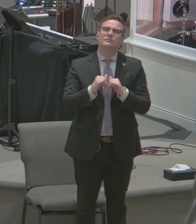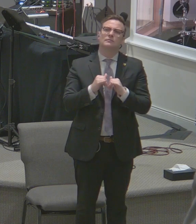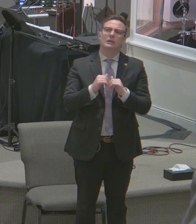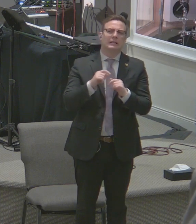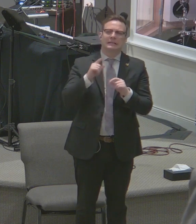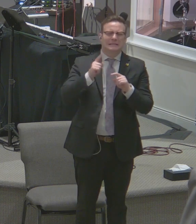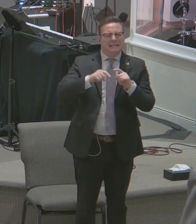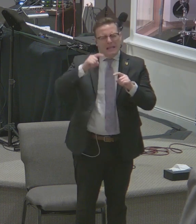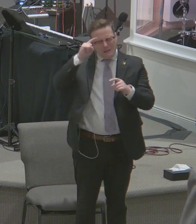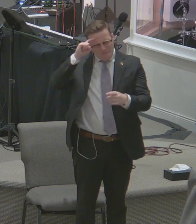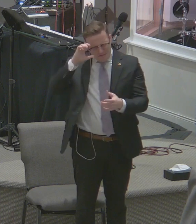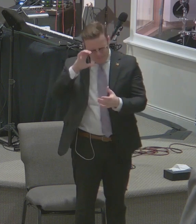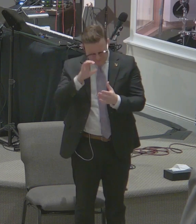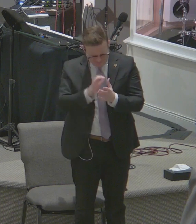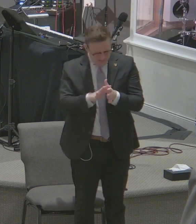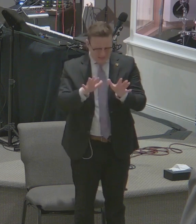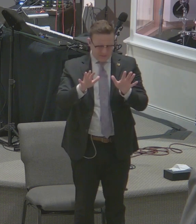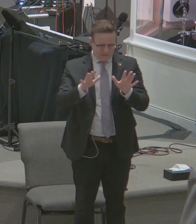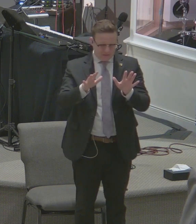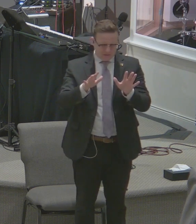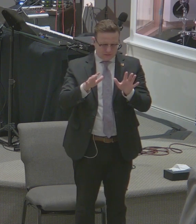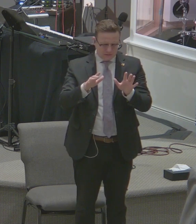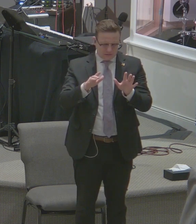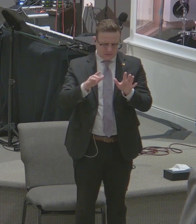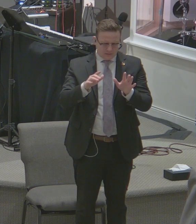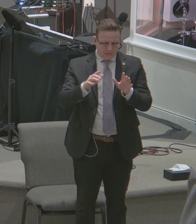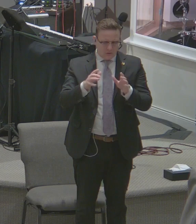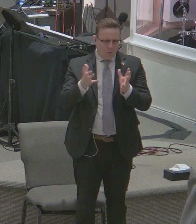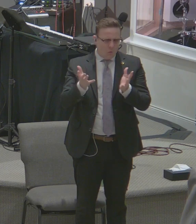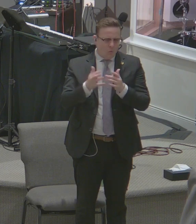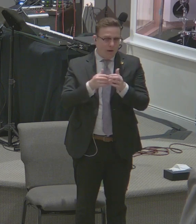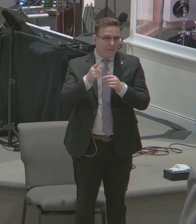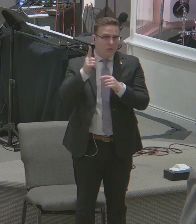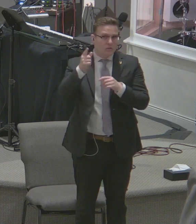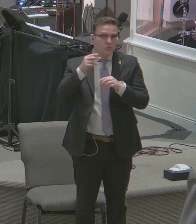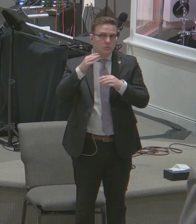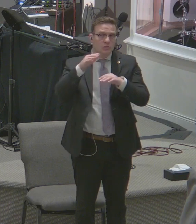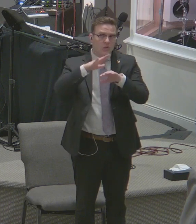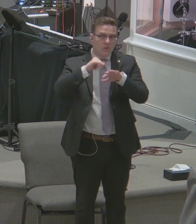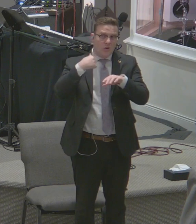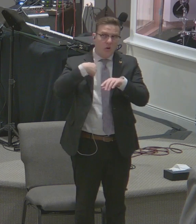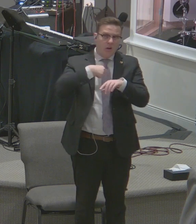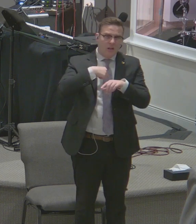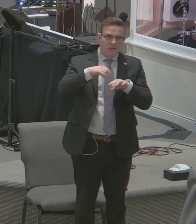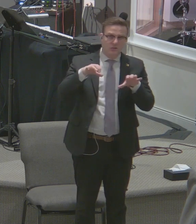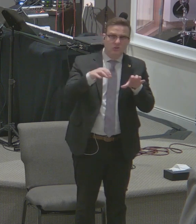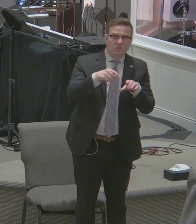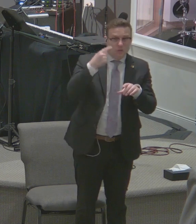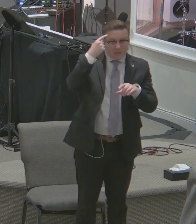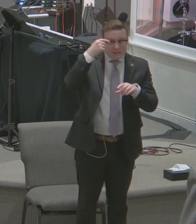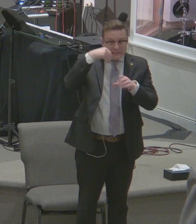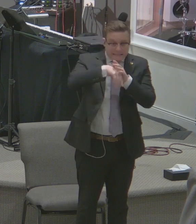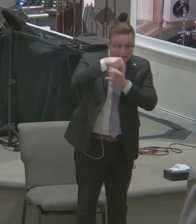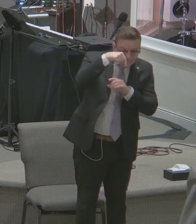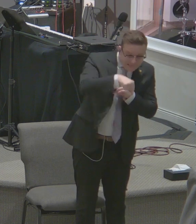I still can't believe what you've called us to do, this wonderful, powerful